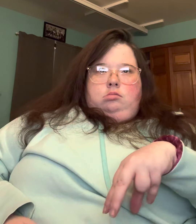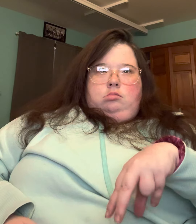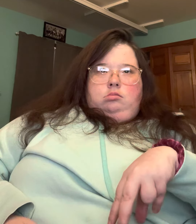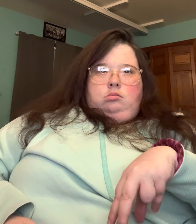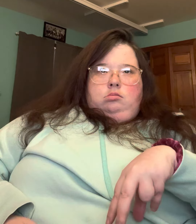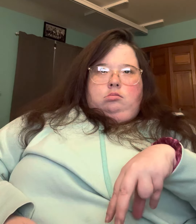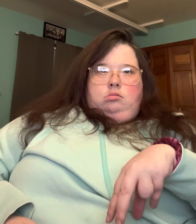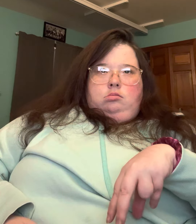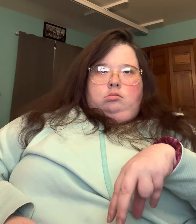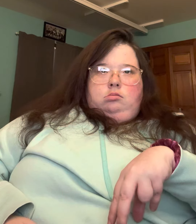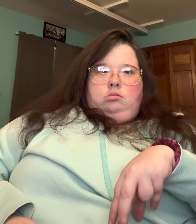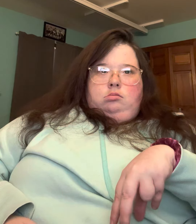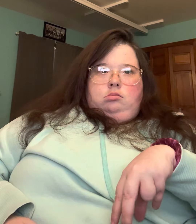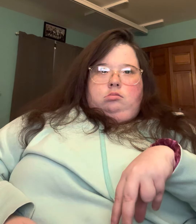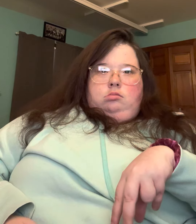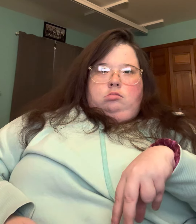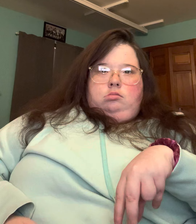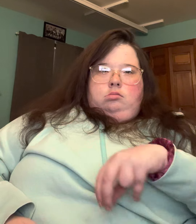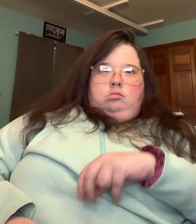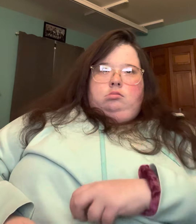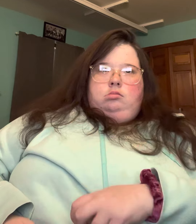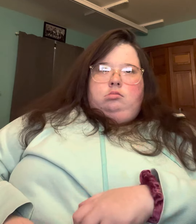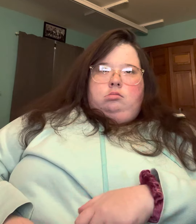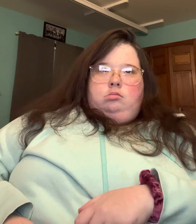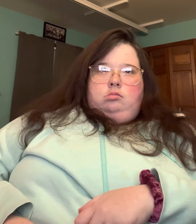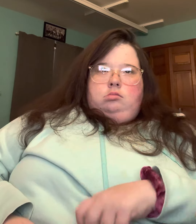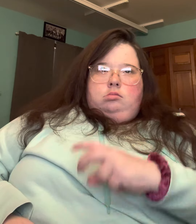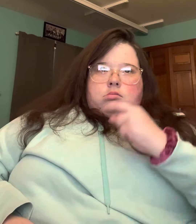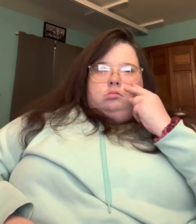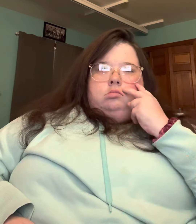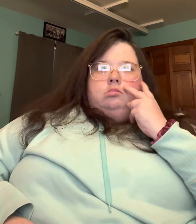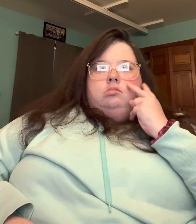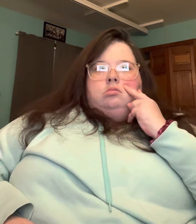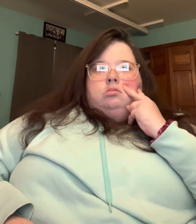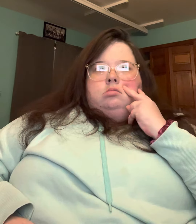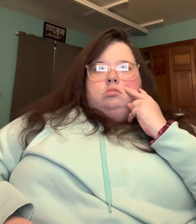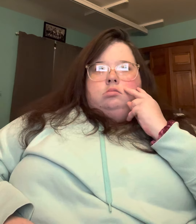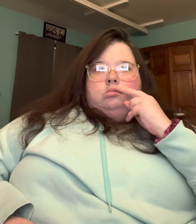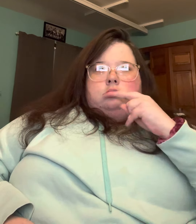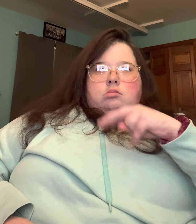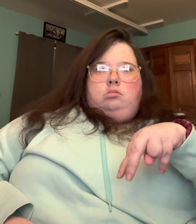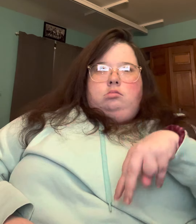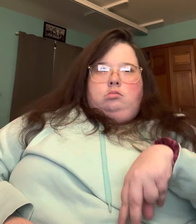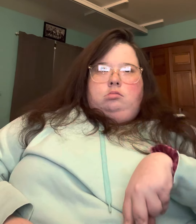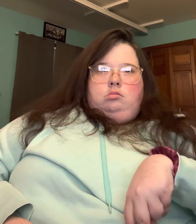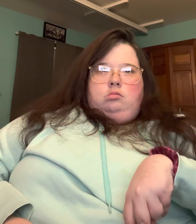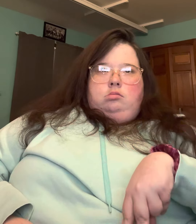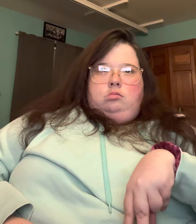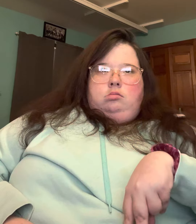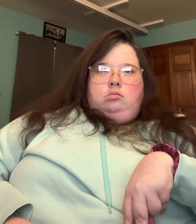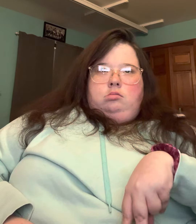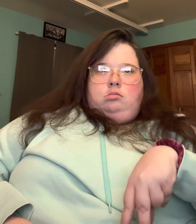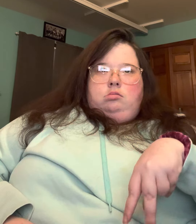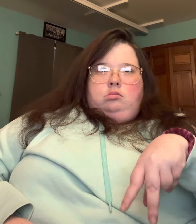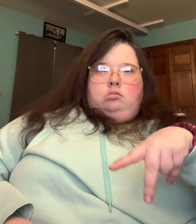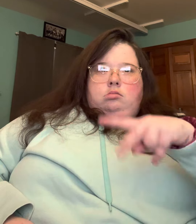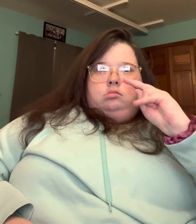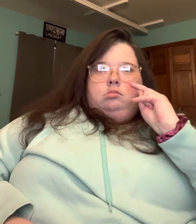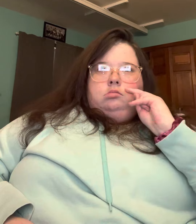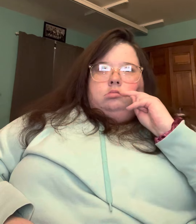later, but together it's one whole phrase. See you later. See you later.